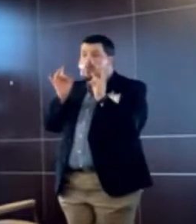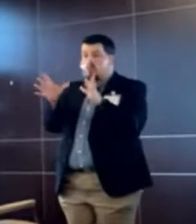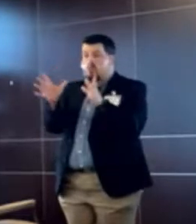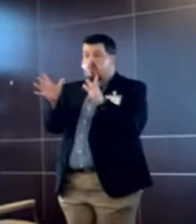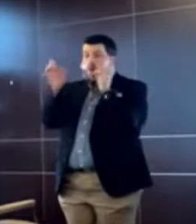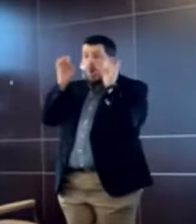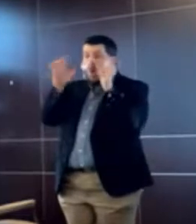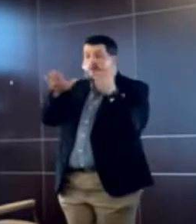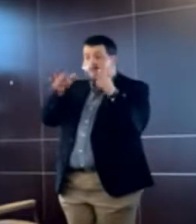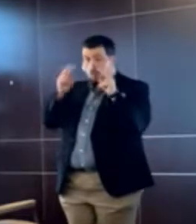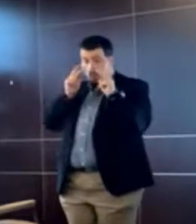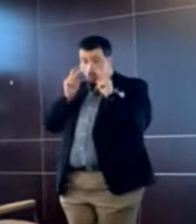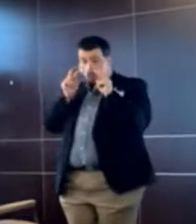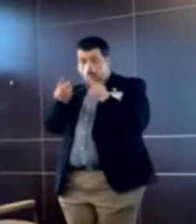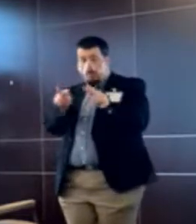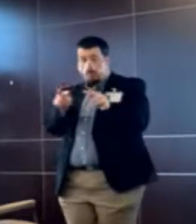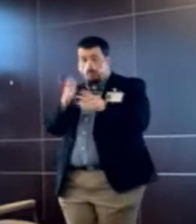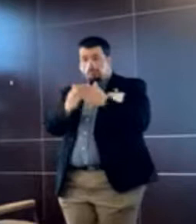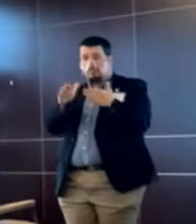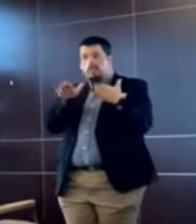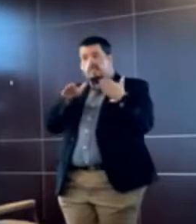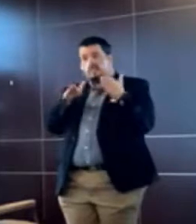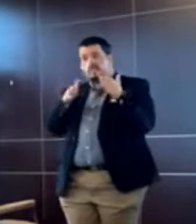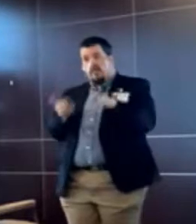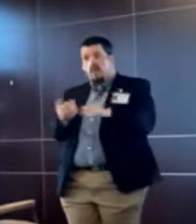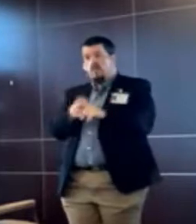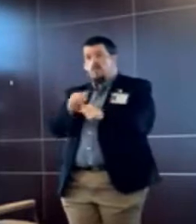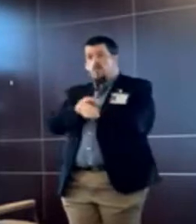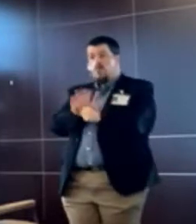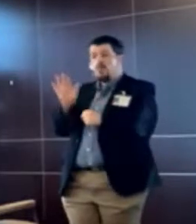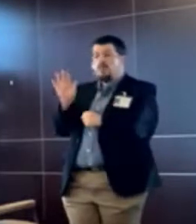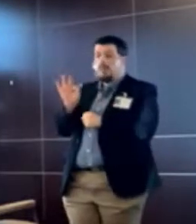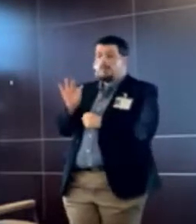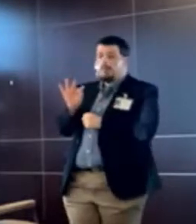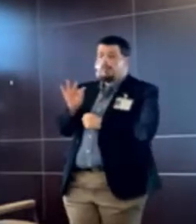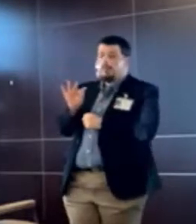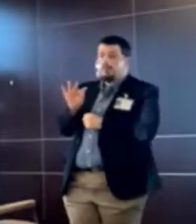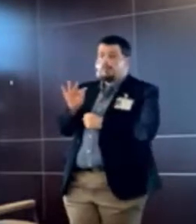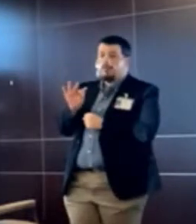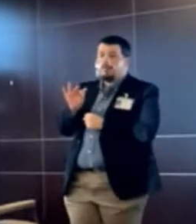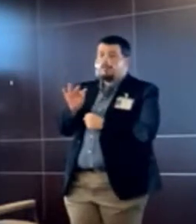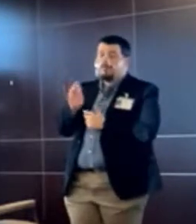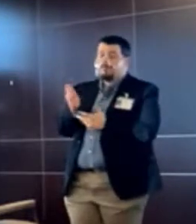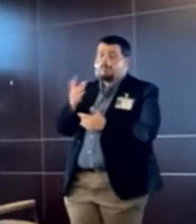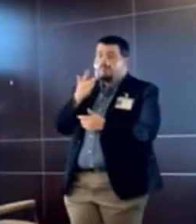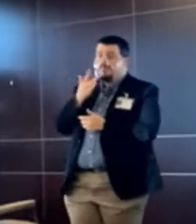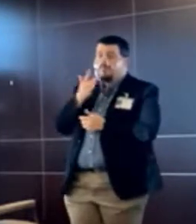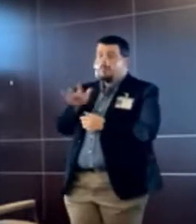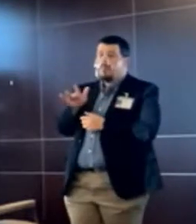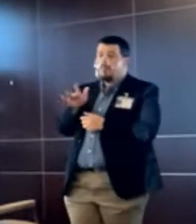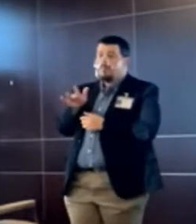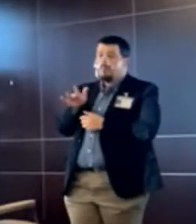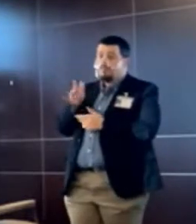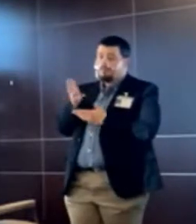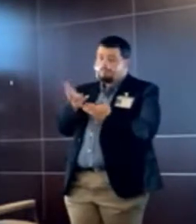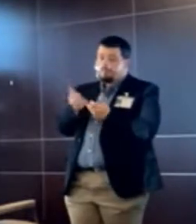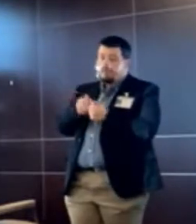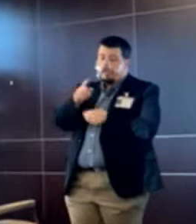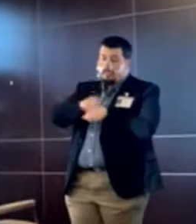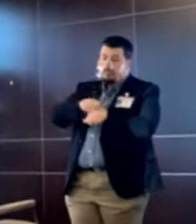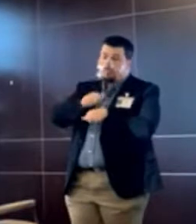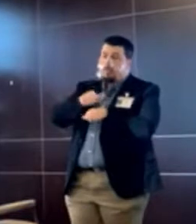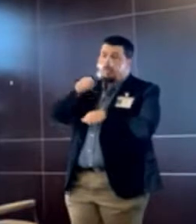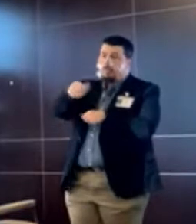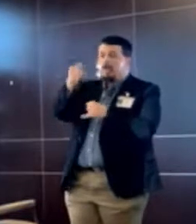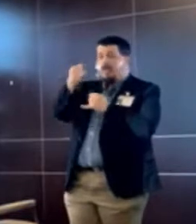death to watch somebody that you love die from COVID-19. We were fortunate to be able to spend some time with my